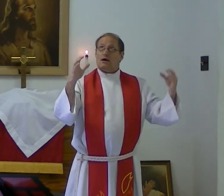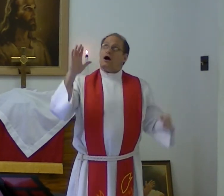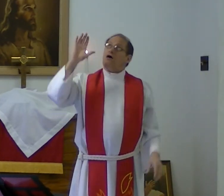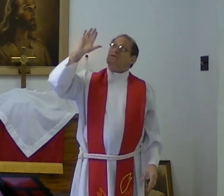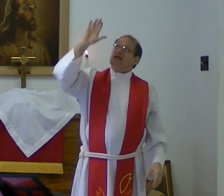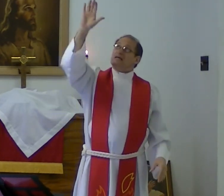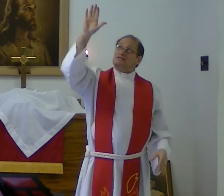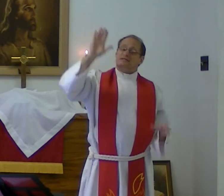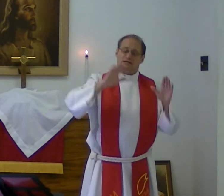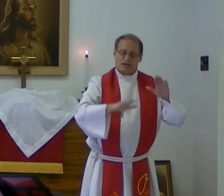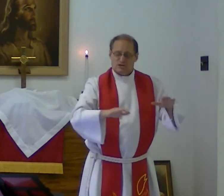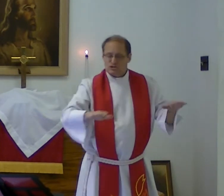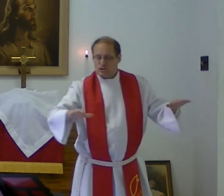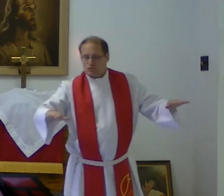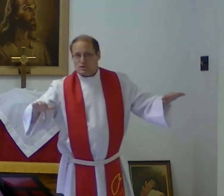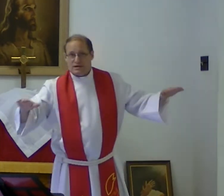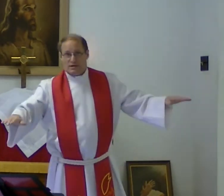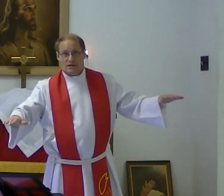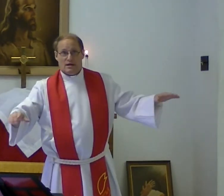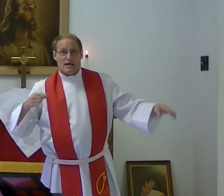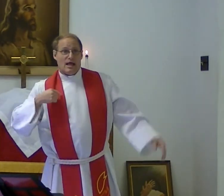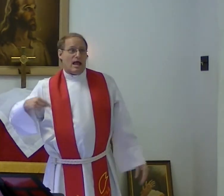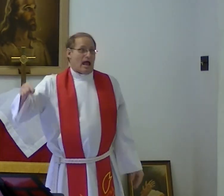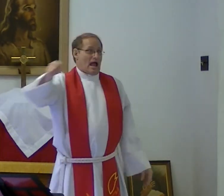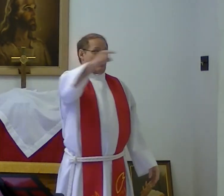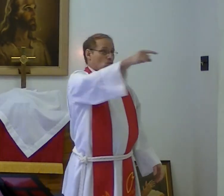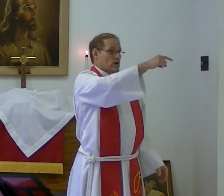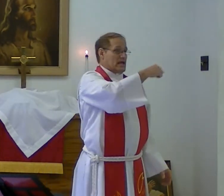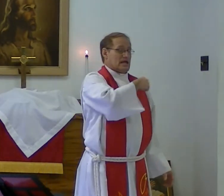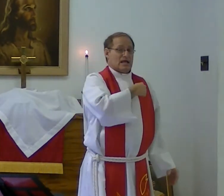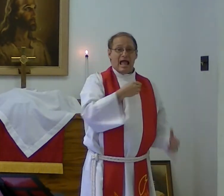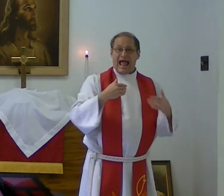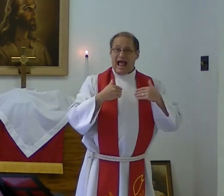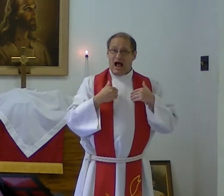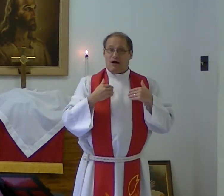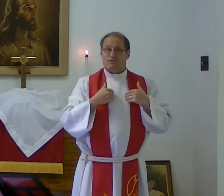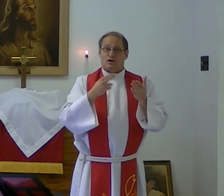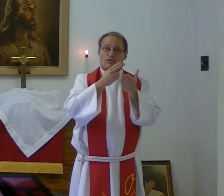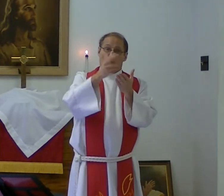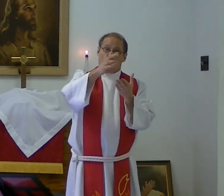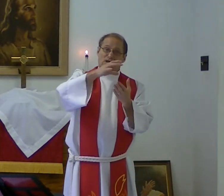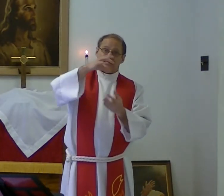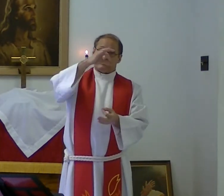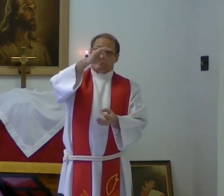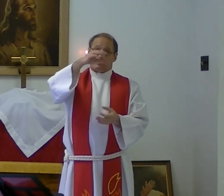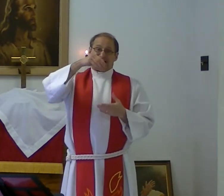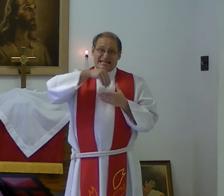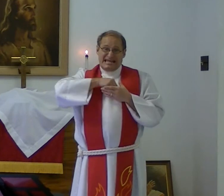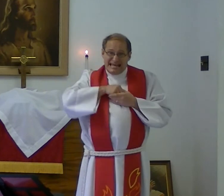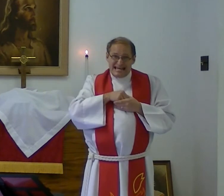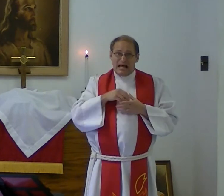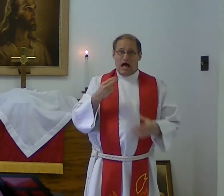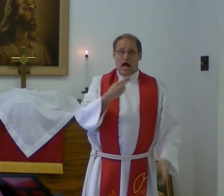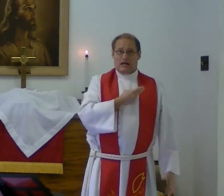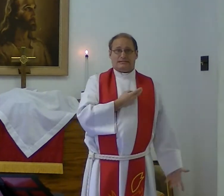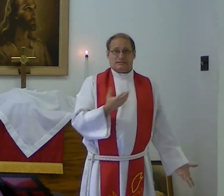of His children. And we have the Holy Spirit in us.